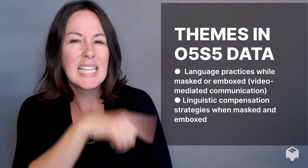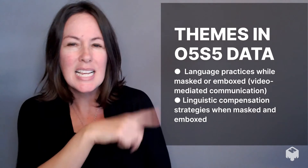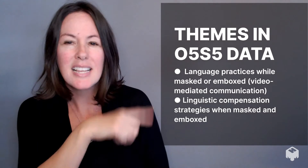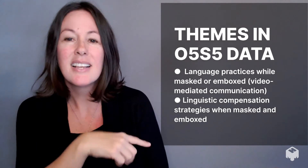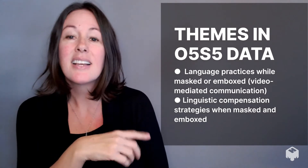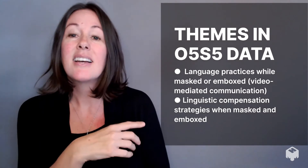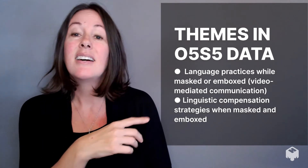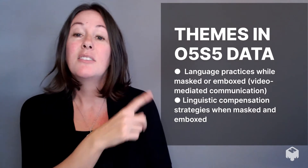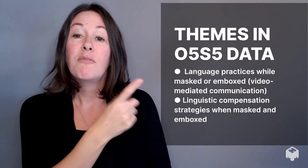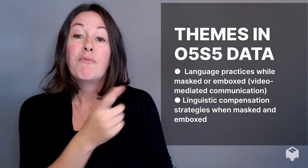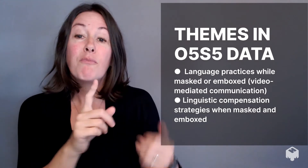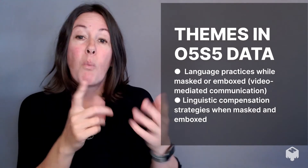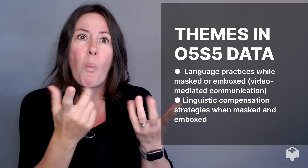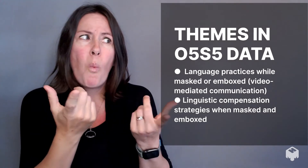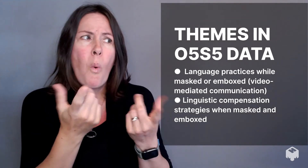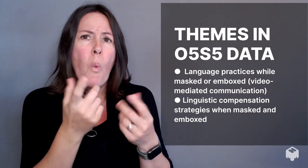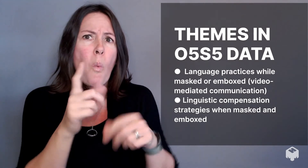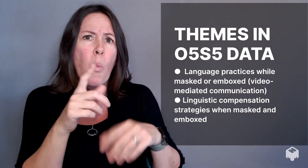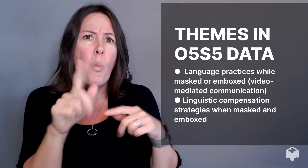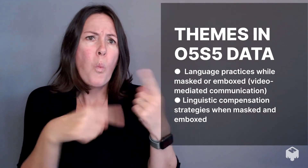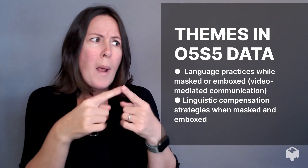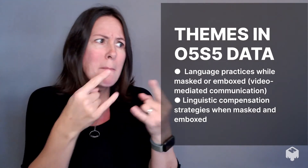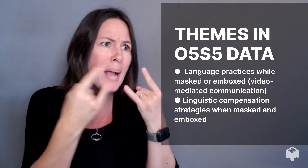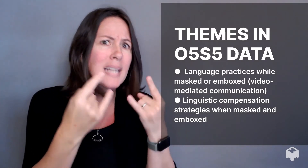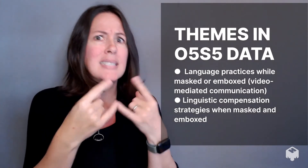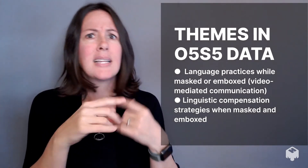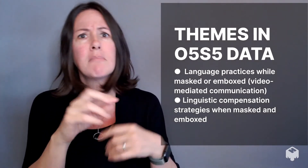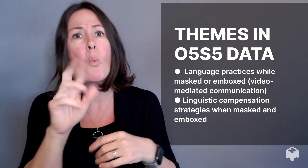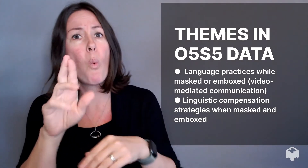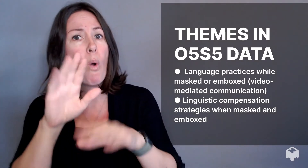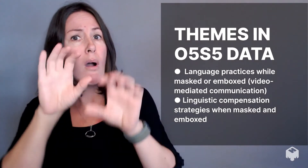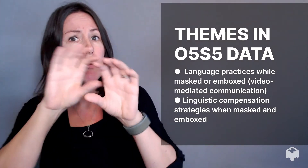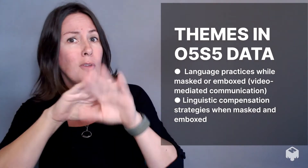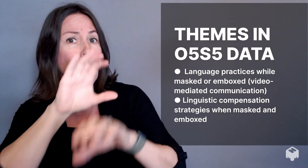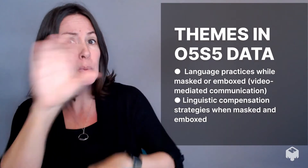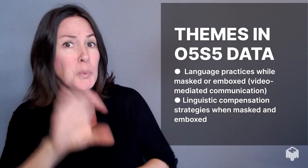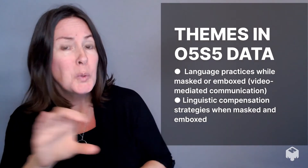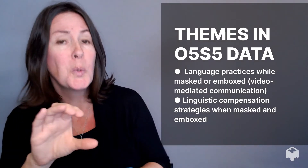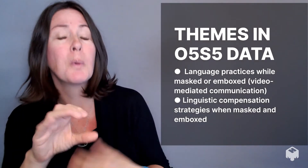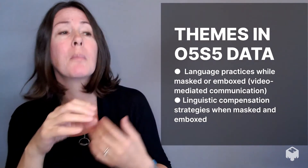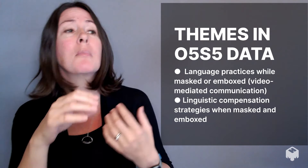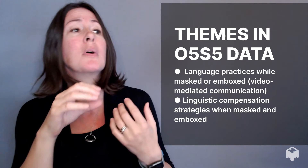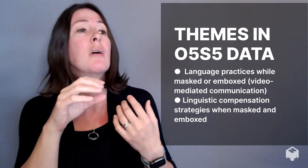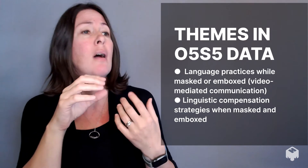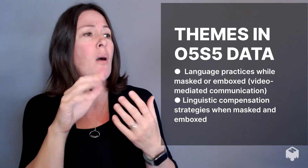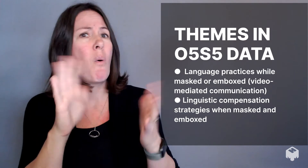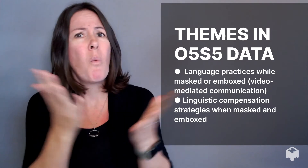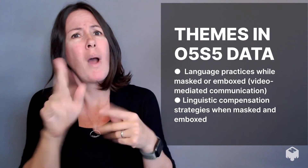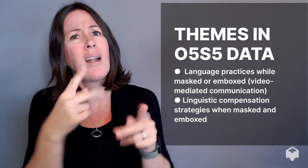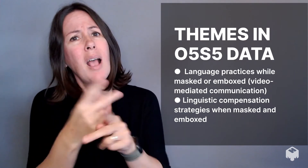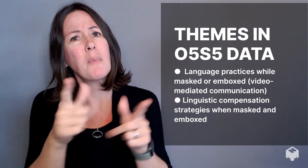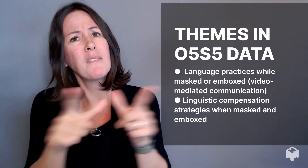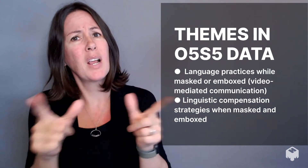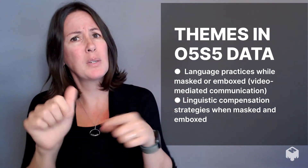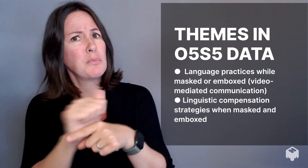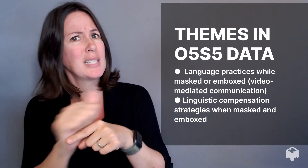things we expected to see. So whether you're wearing a mask or you're on a Zoom screen, what type of language practices